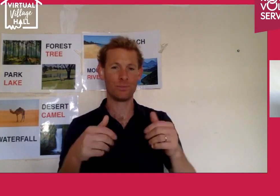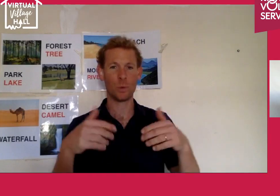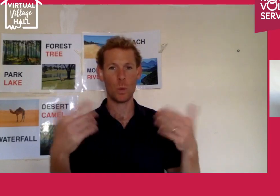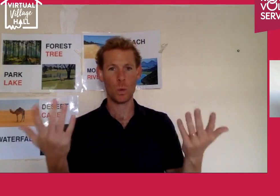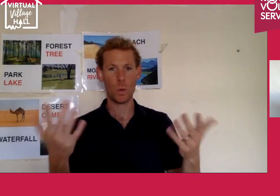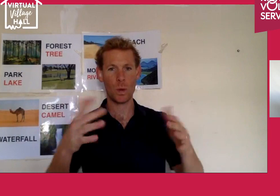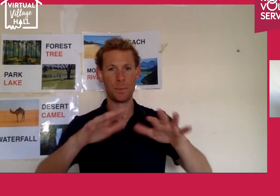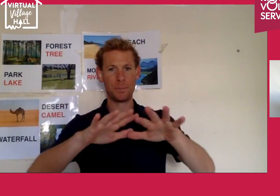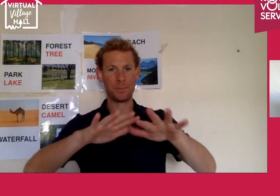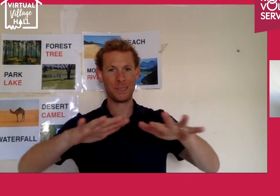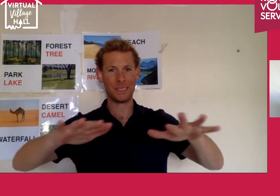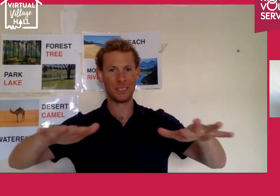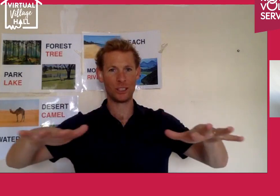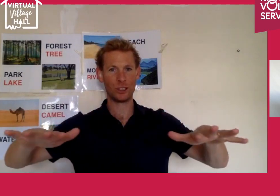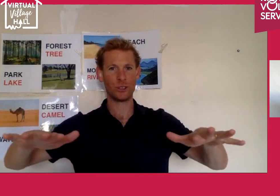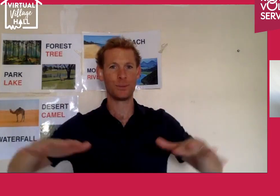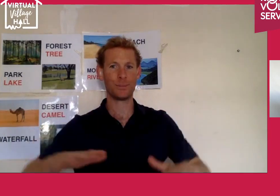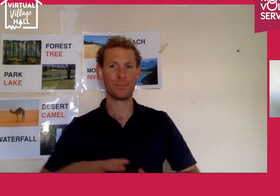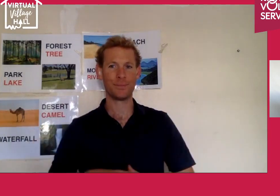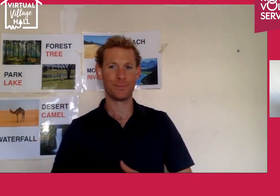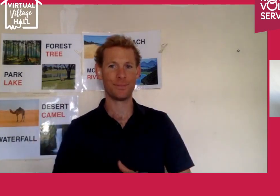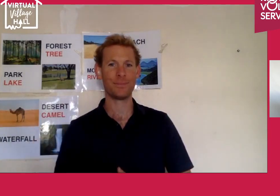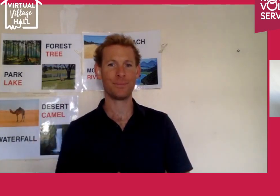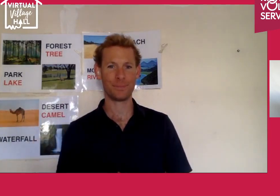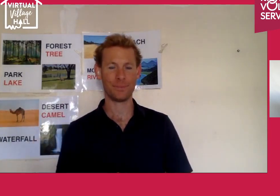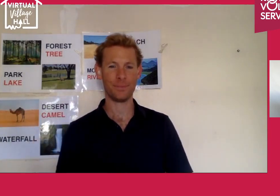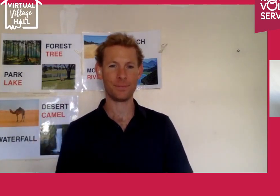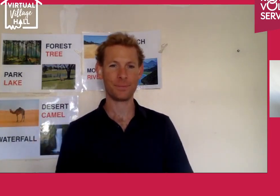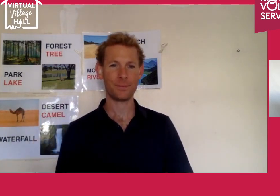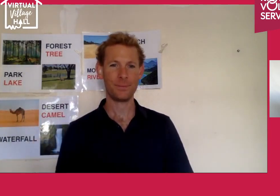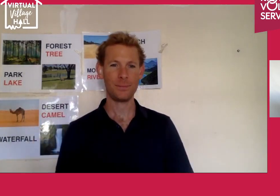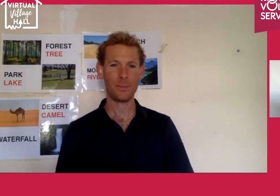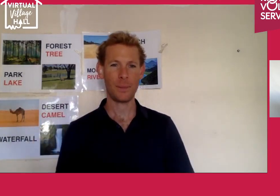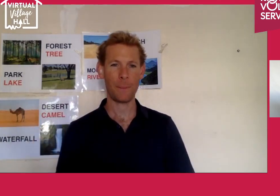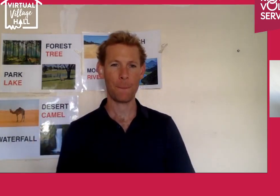Beach is one sign, or beach is the other one. Good.